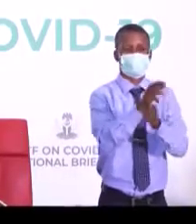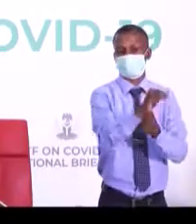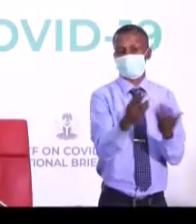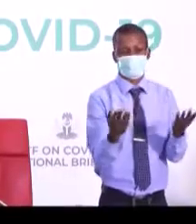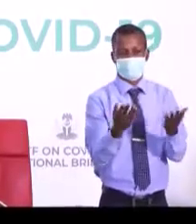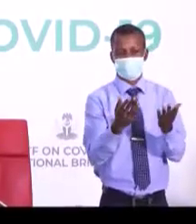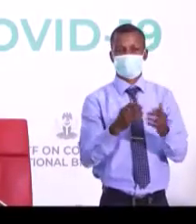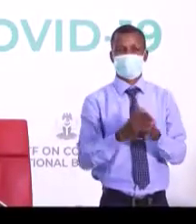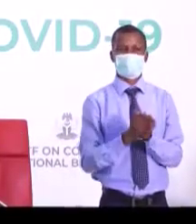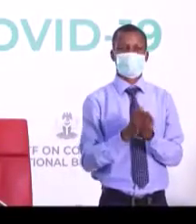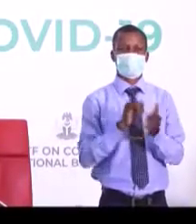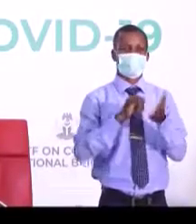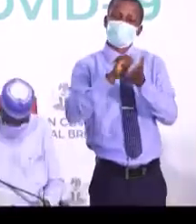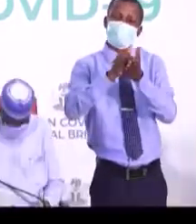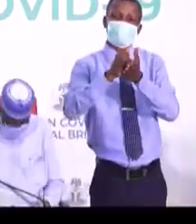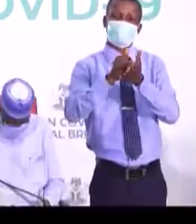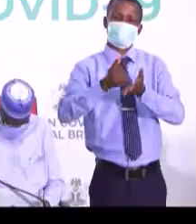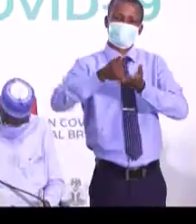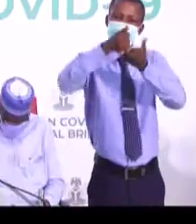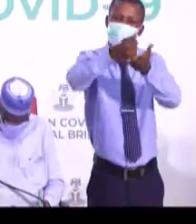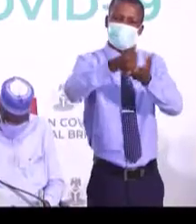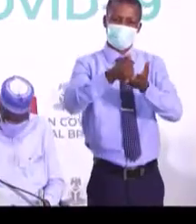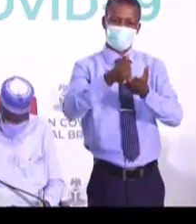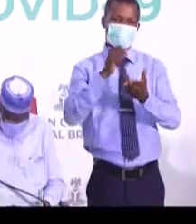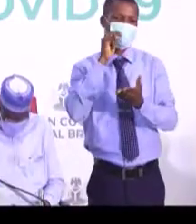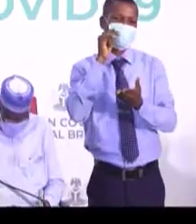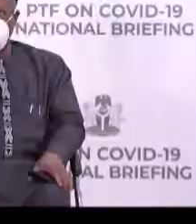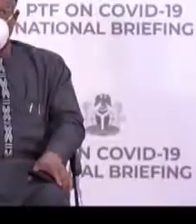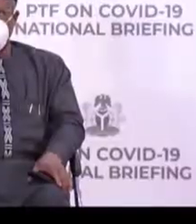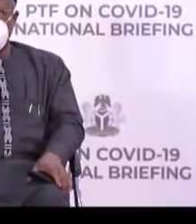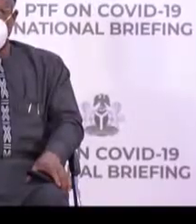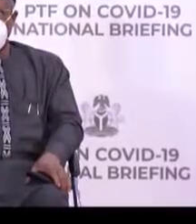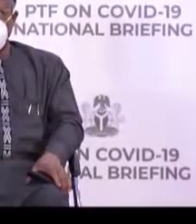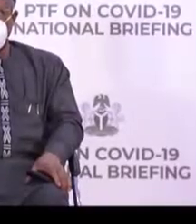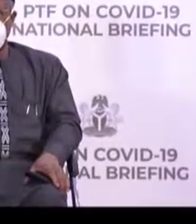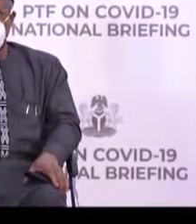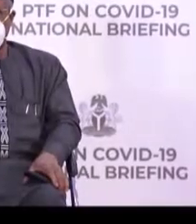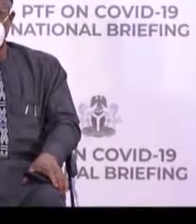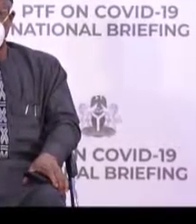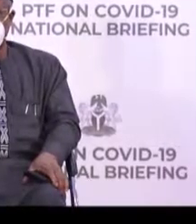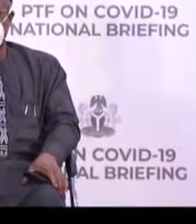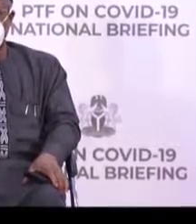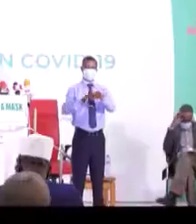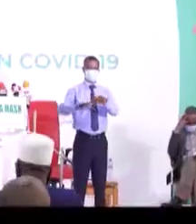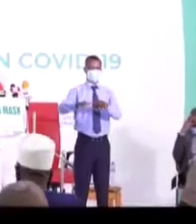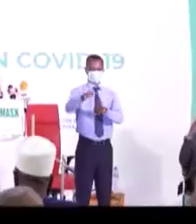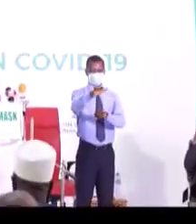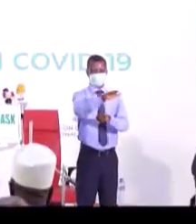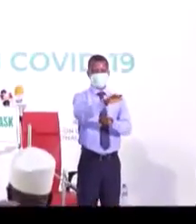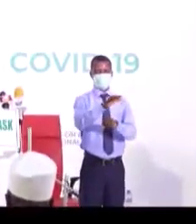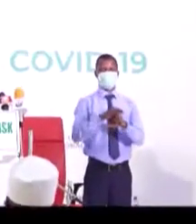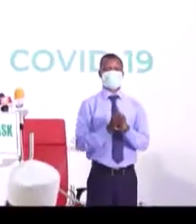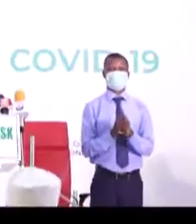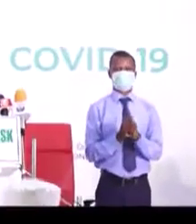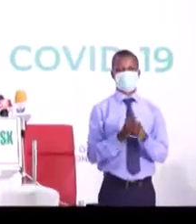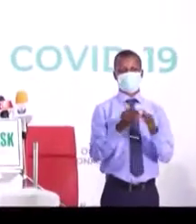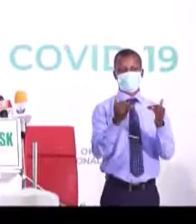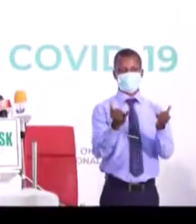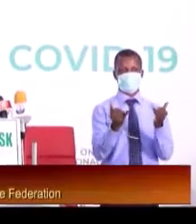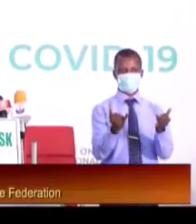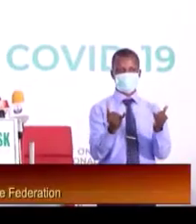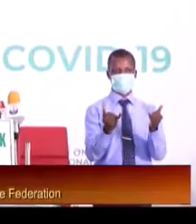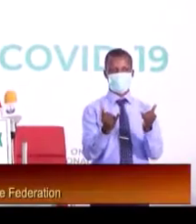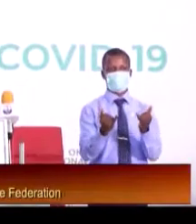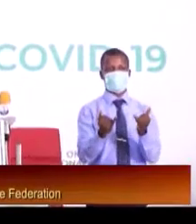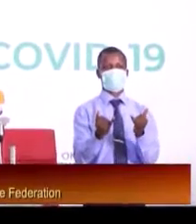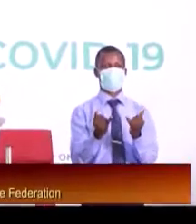and local governments are urged to take ownership of managing the pandemic in their domains. State oversight of